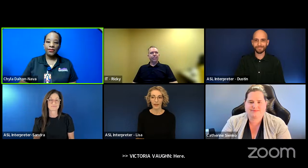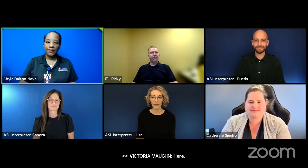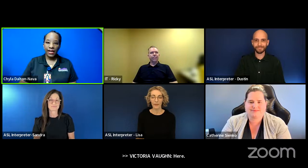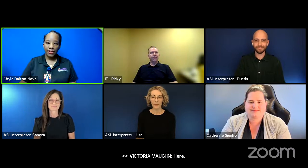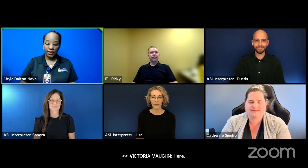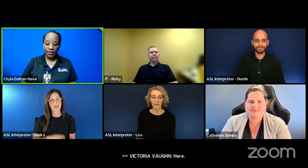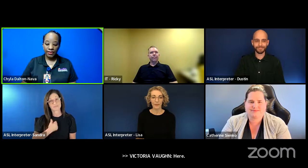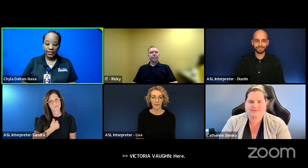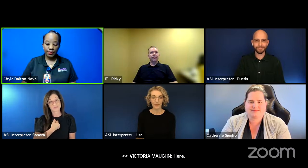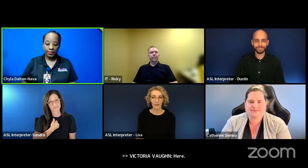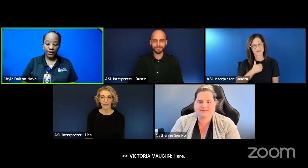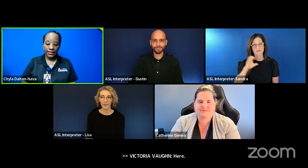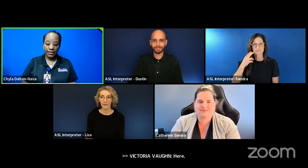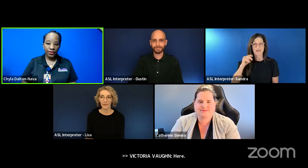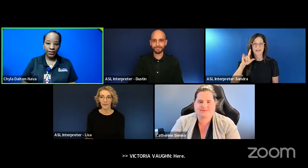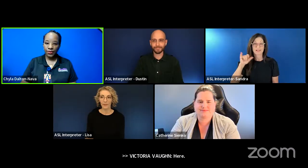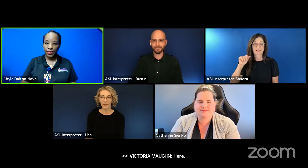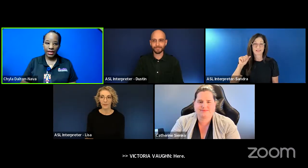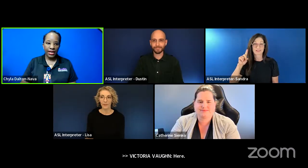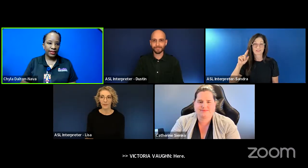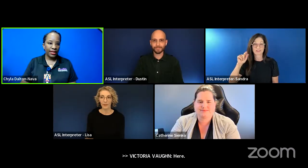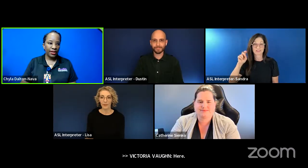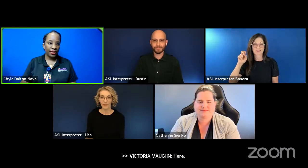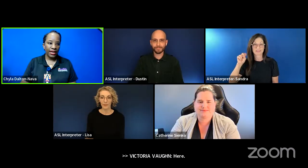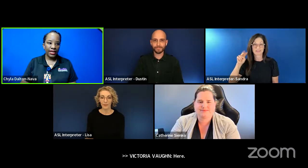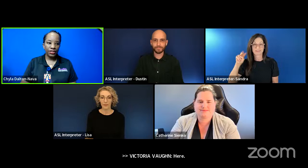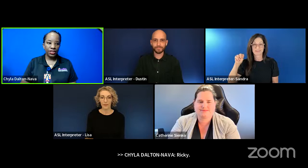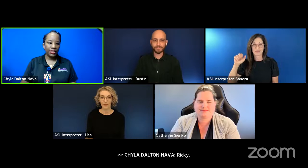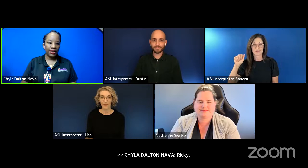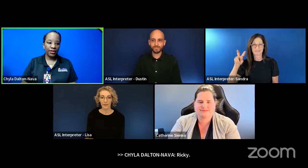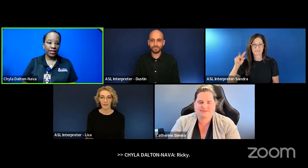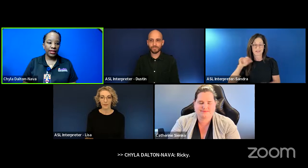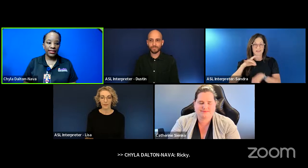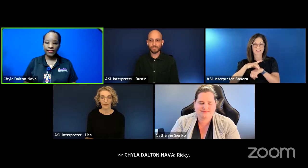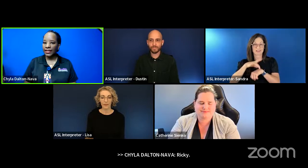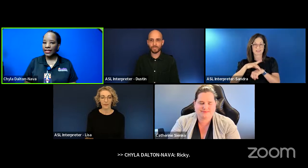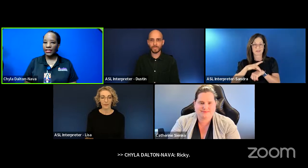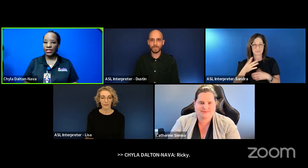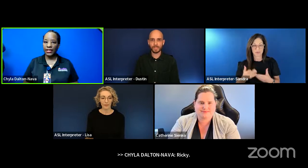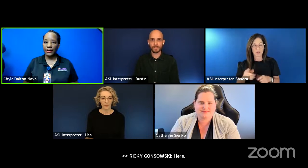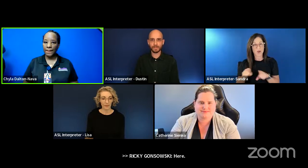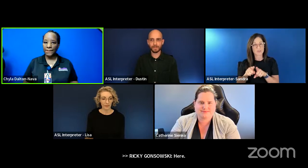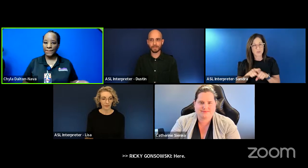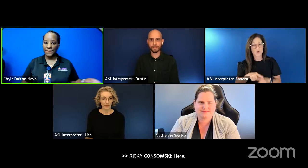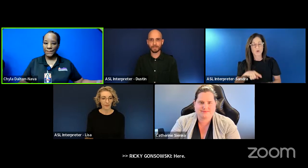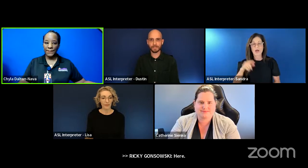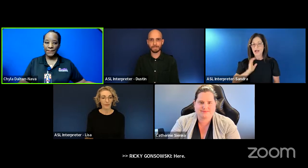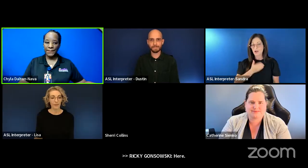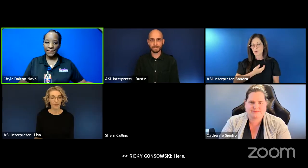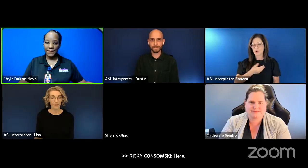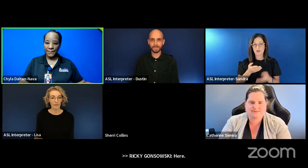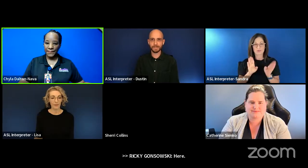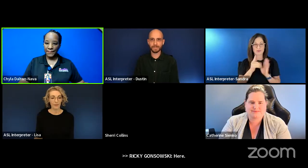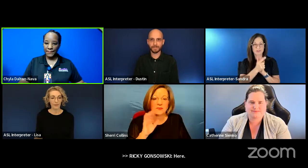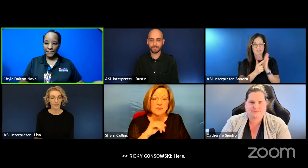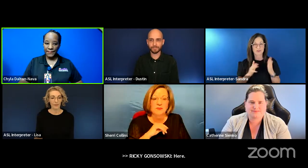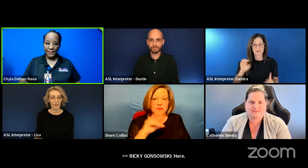And myself, Kyla Dalton Nava, present. Also, I think our AAG is here. Elise Phelan, is she here?